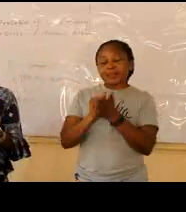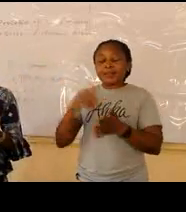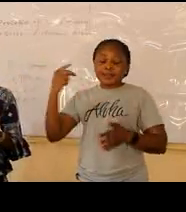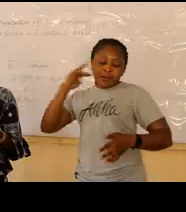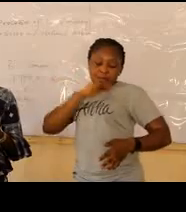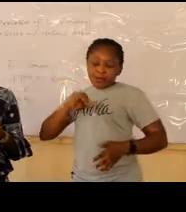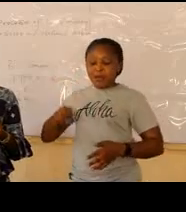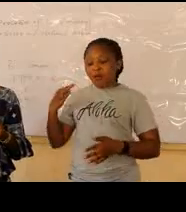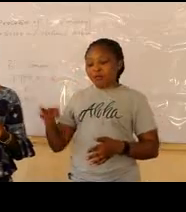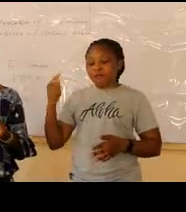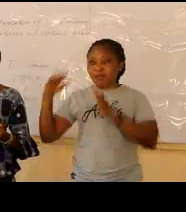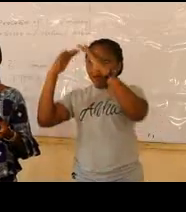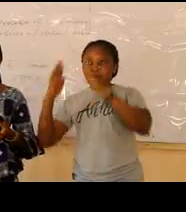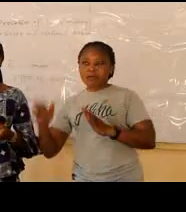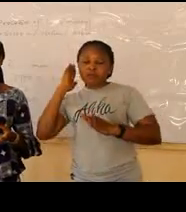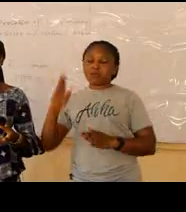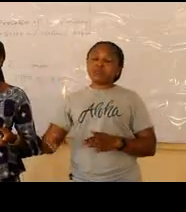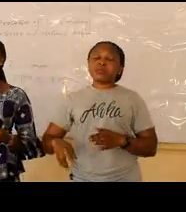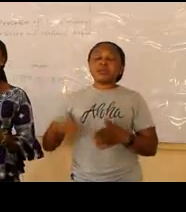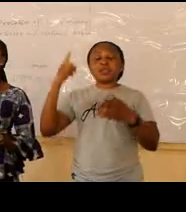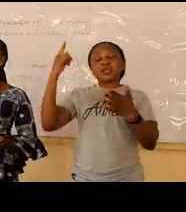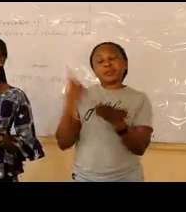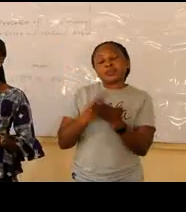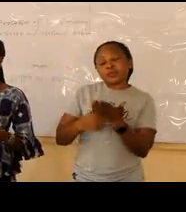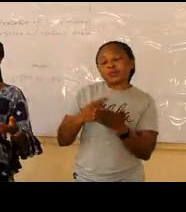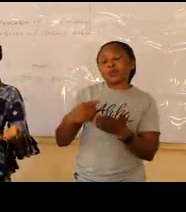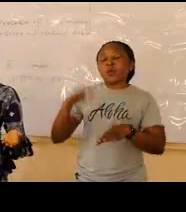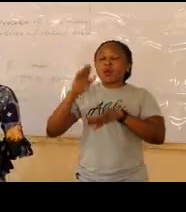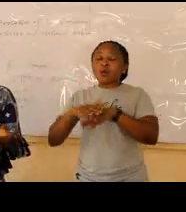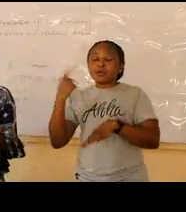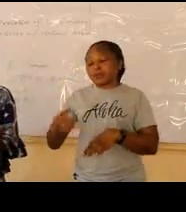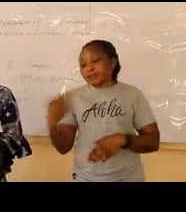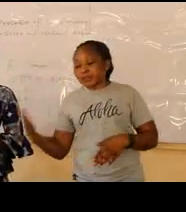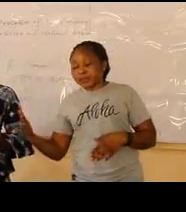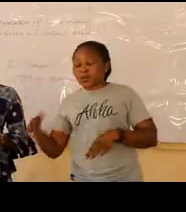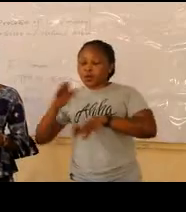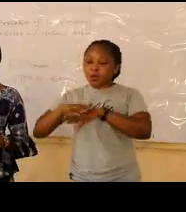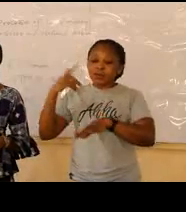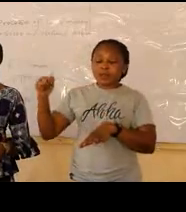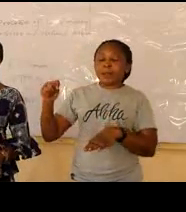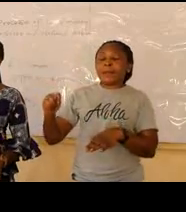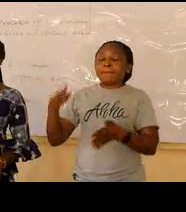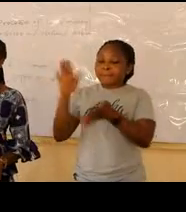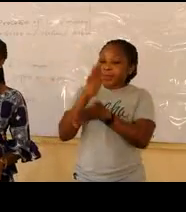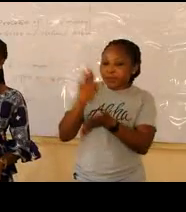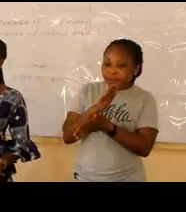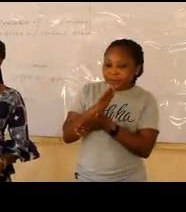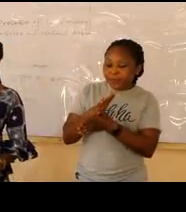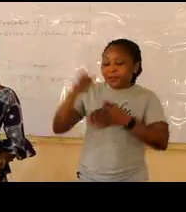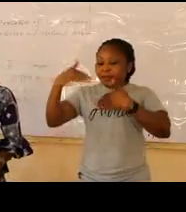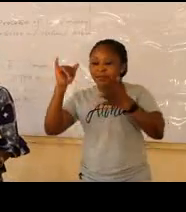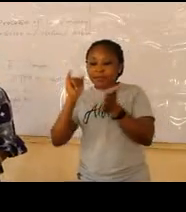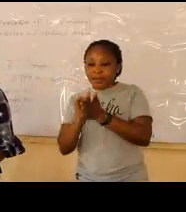on the contents of the bill. After which, again, the bill will be debated